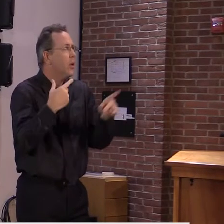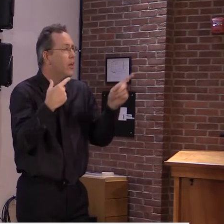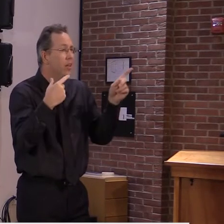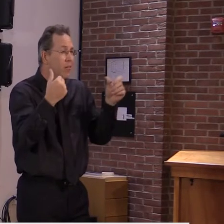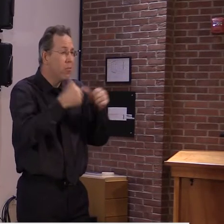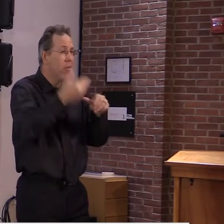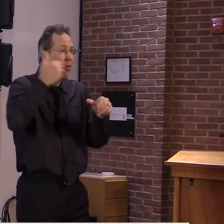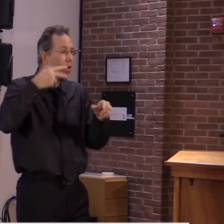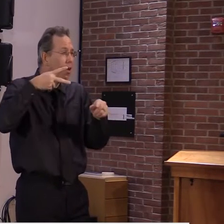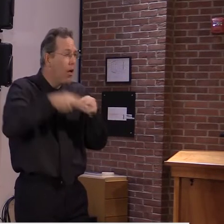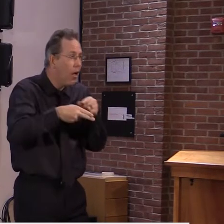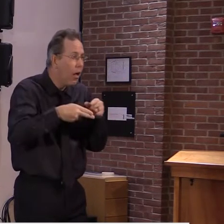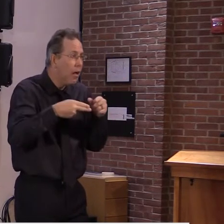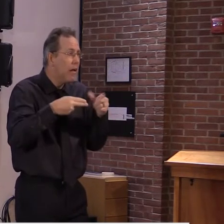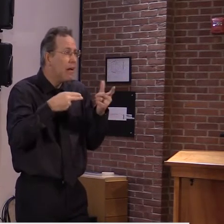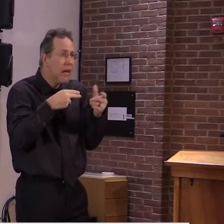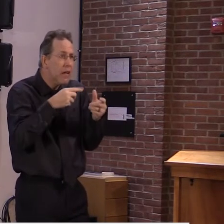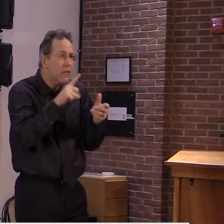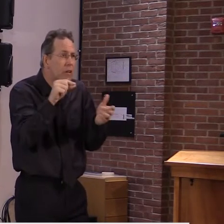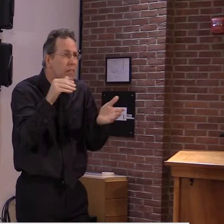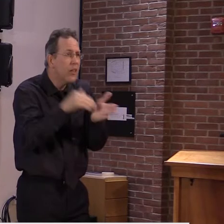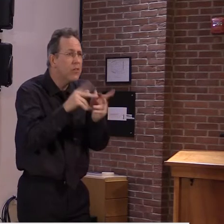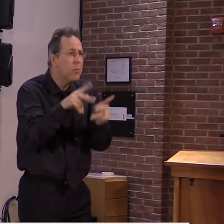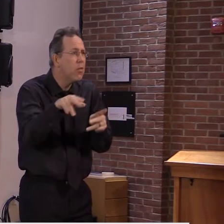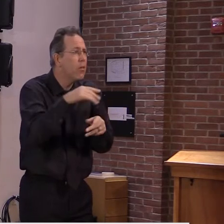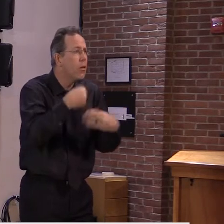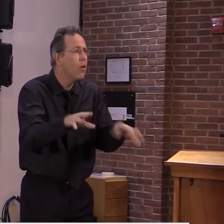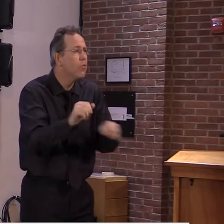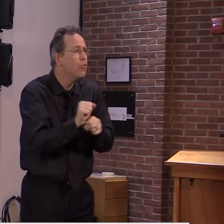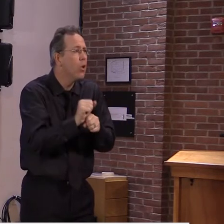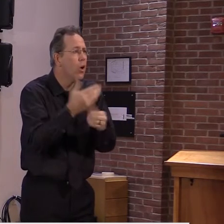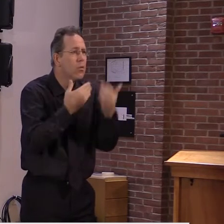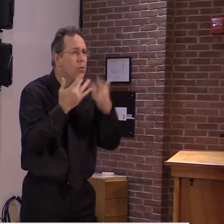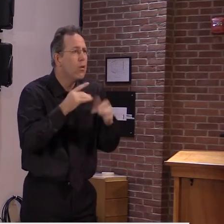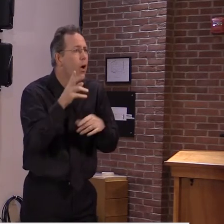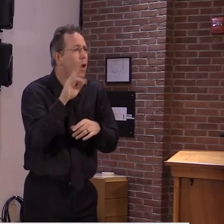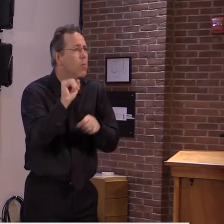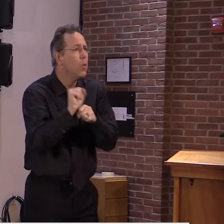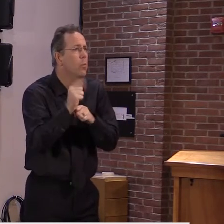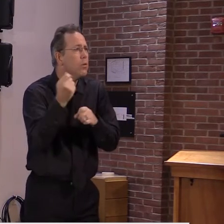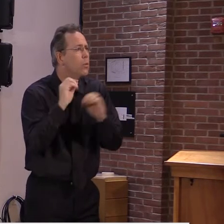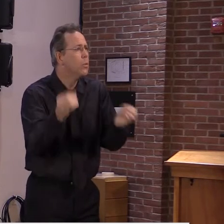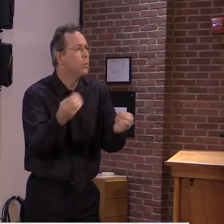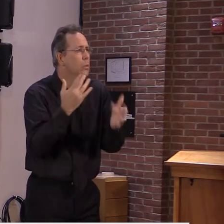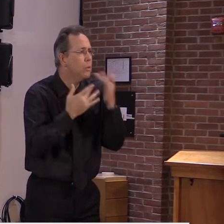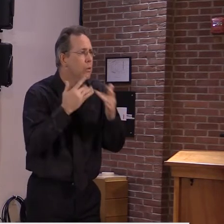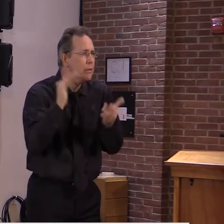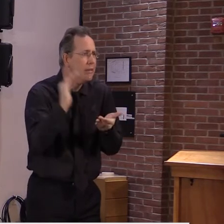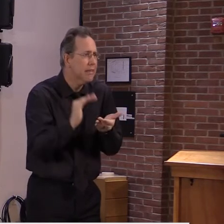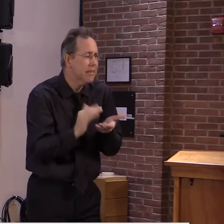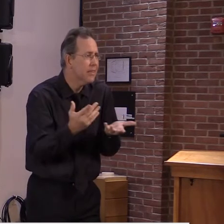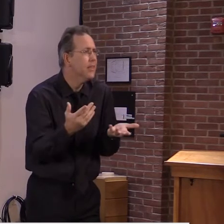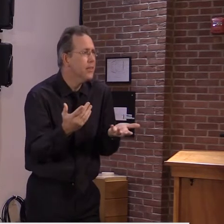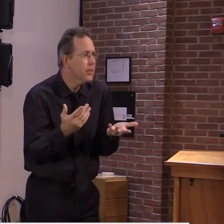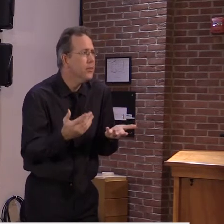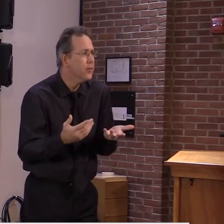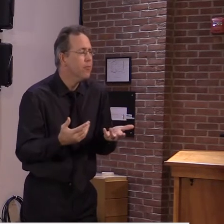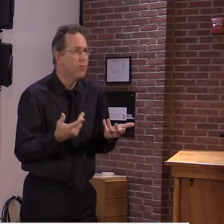And when you do the math, that's many, many millions of dollars that we don't have at our disposal. So